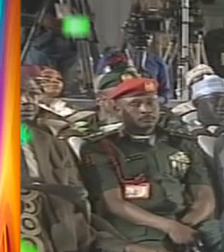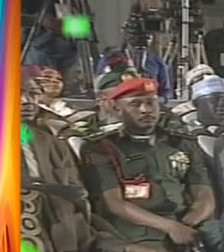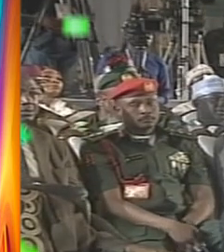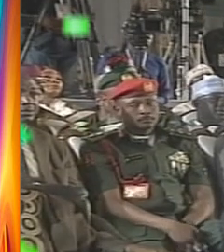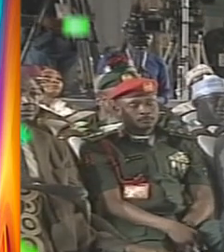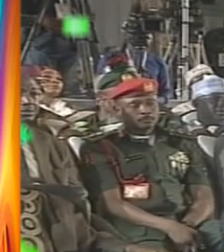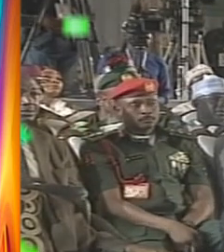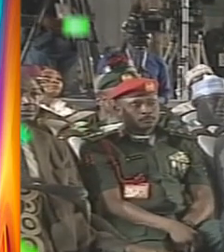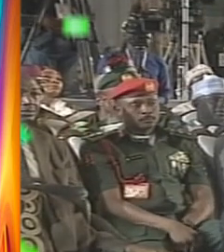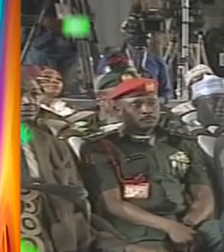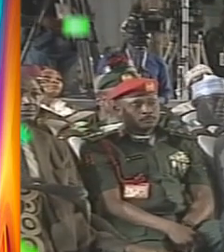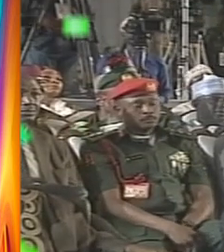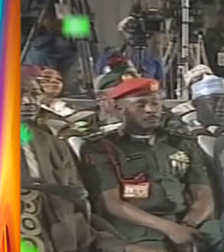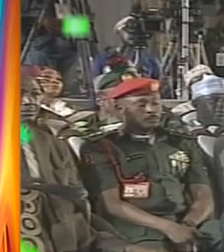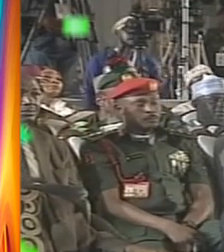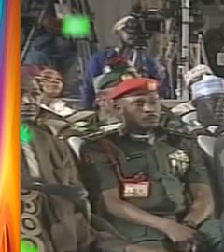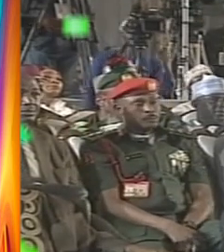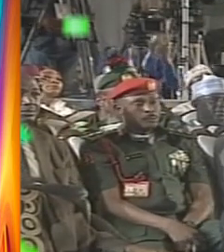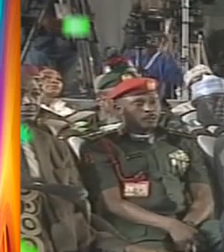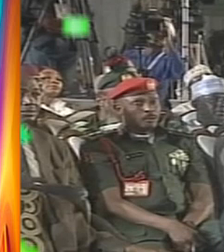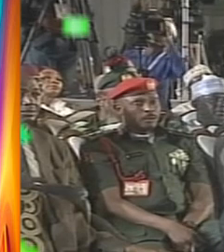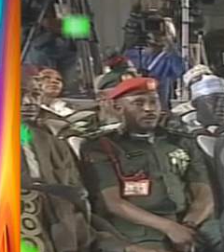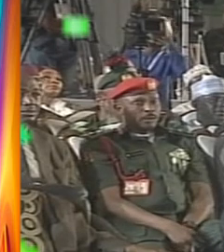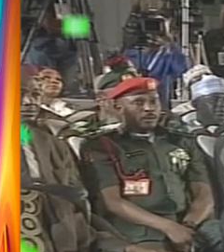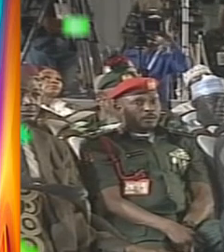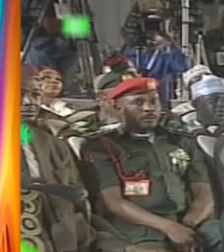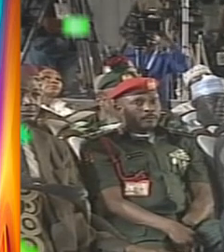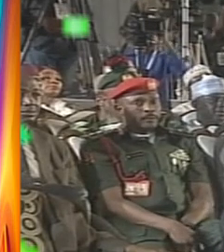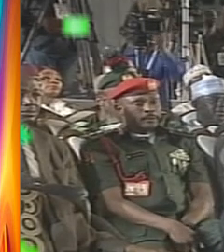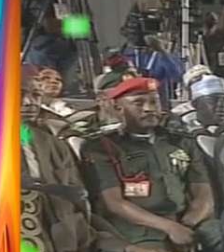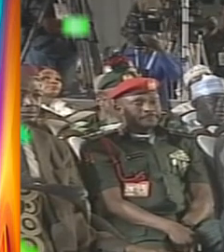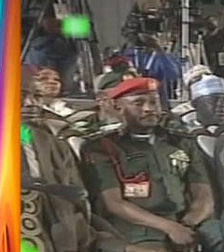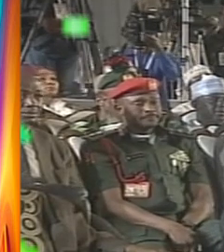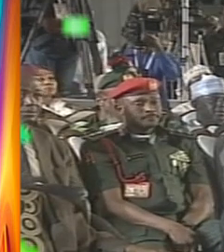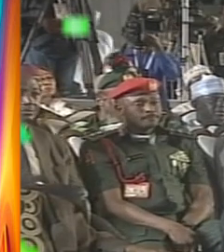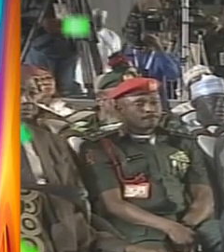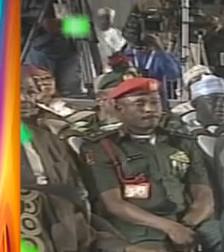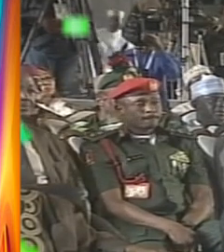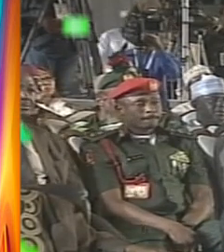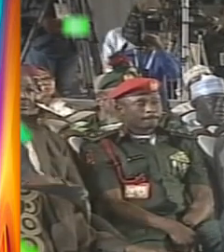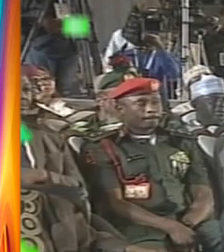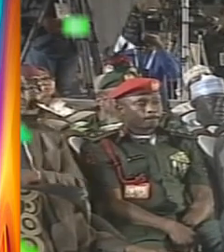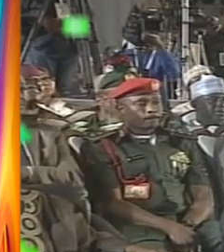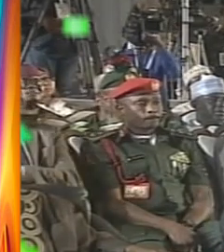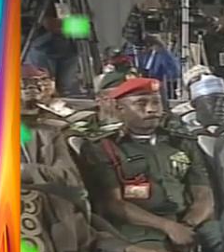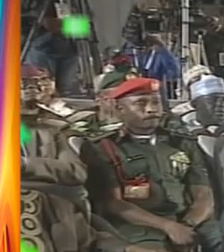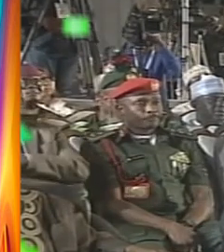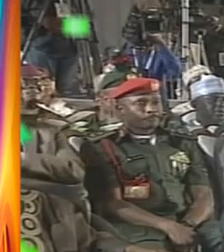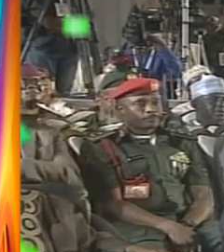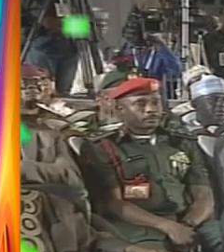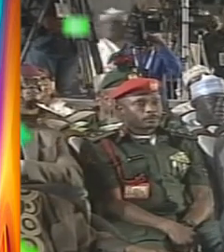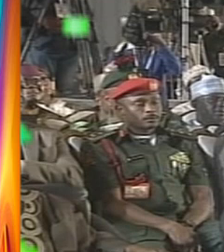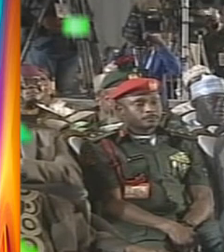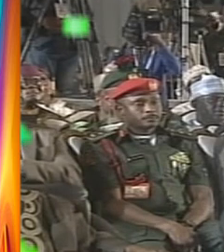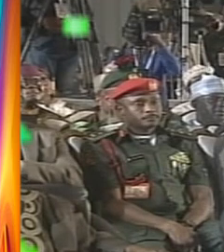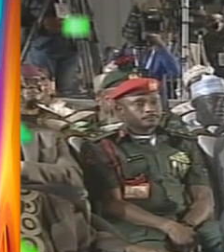brother, friend, the former President of Kenya, other distinguished ladies and gentlemen,